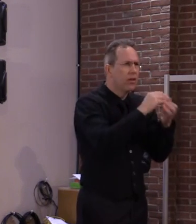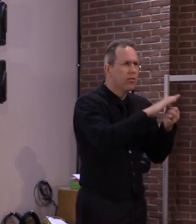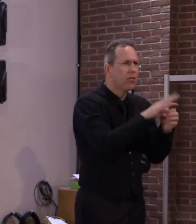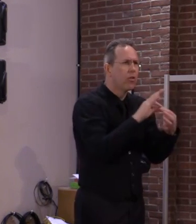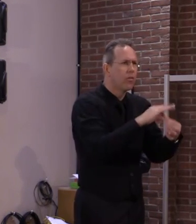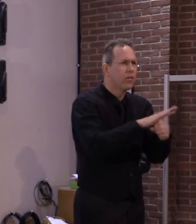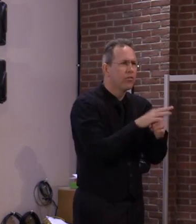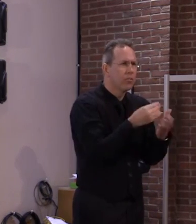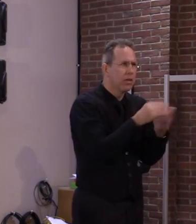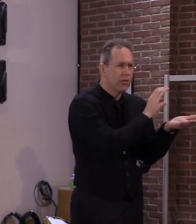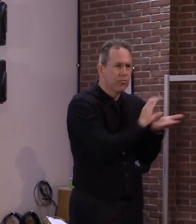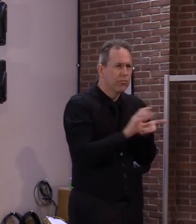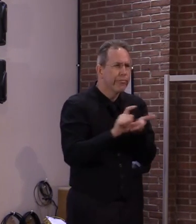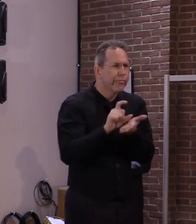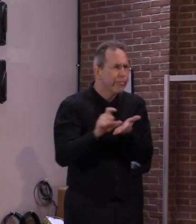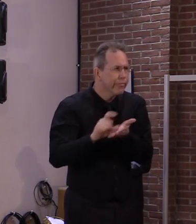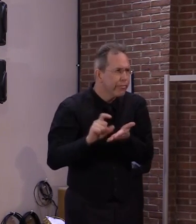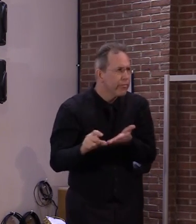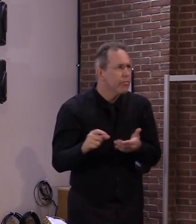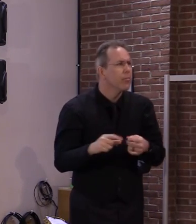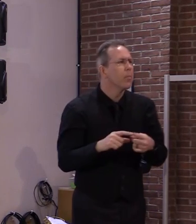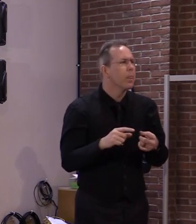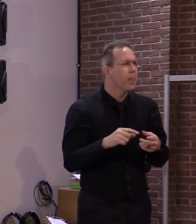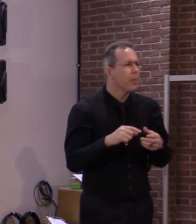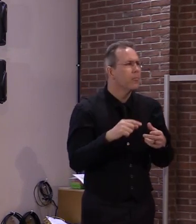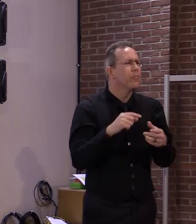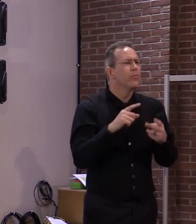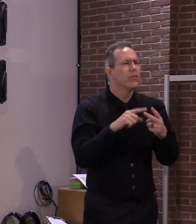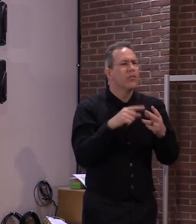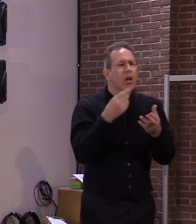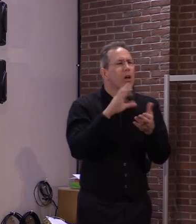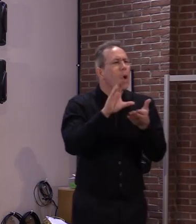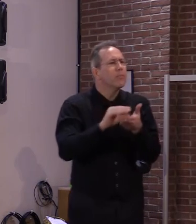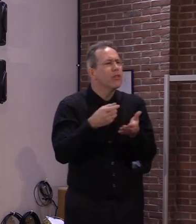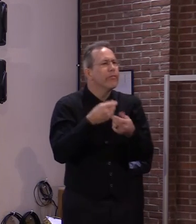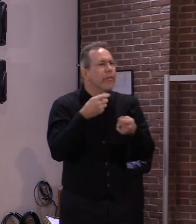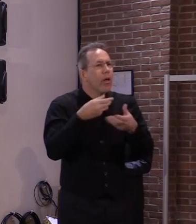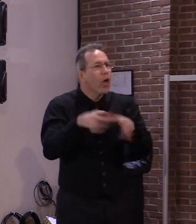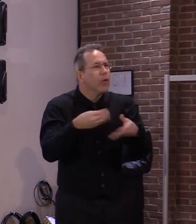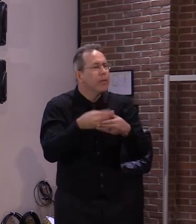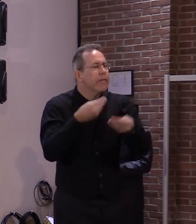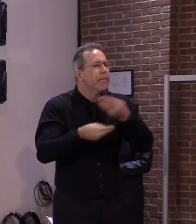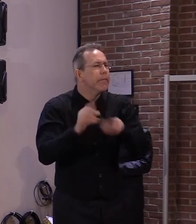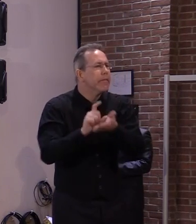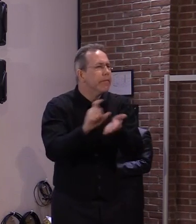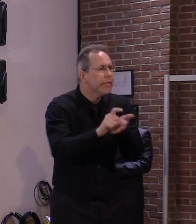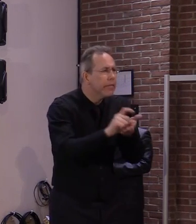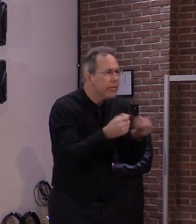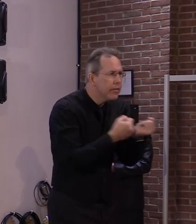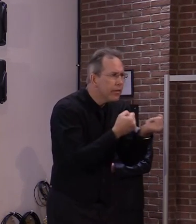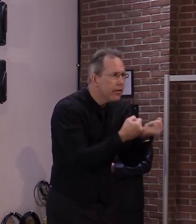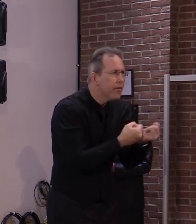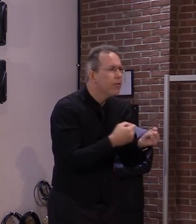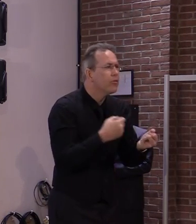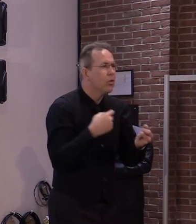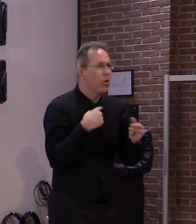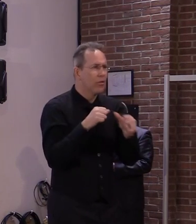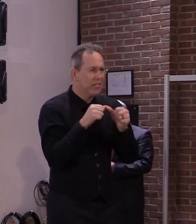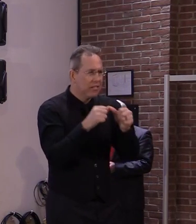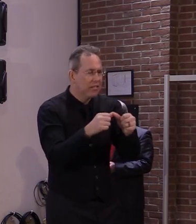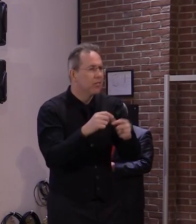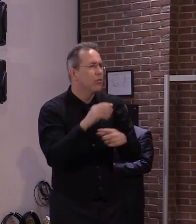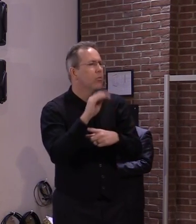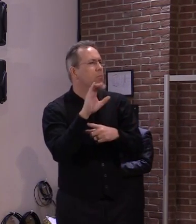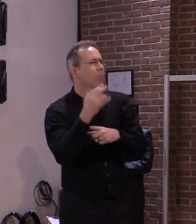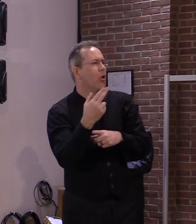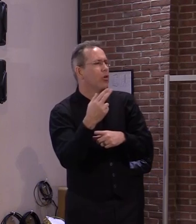federal programs that are providing those base benefits to folks beyond the end of